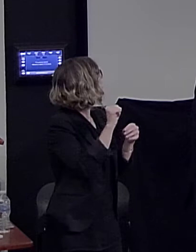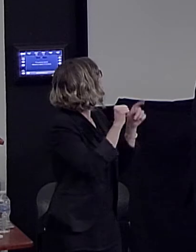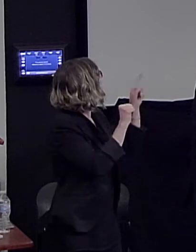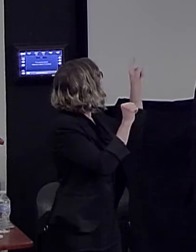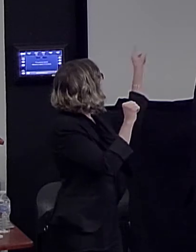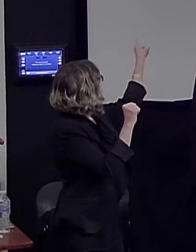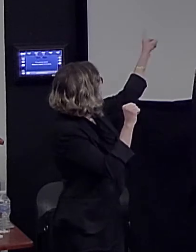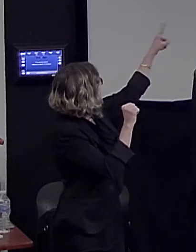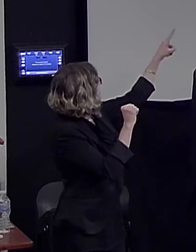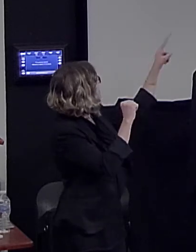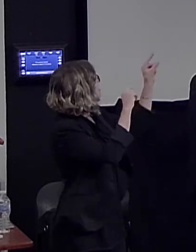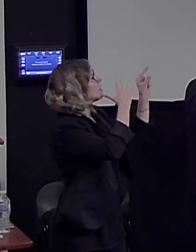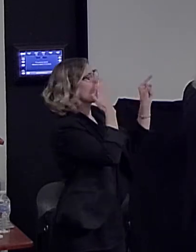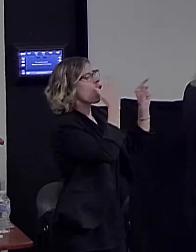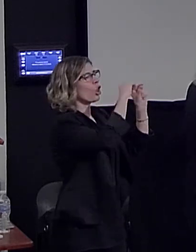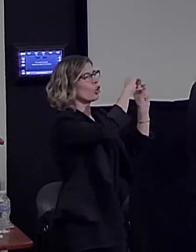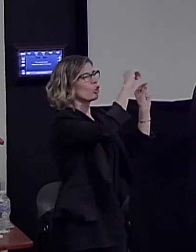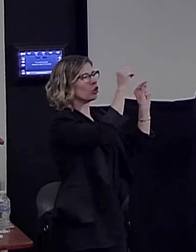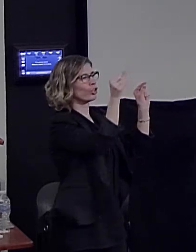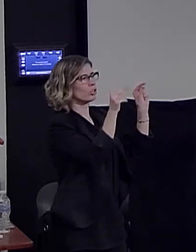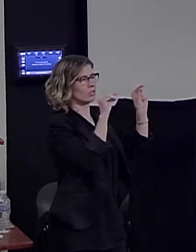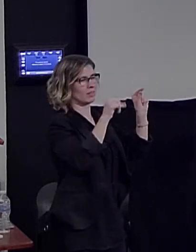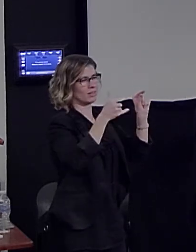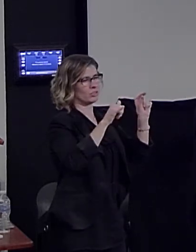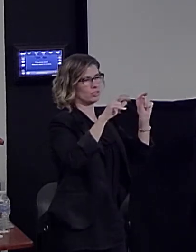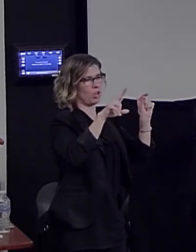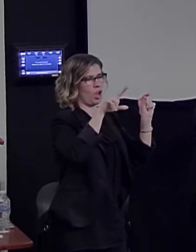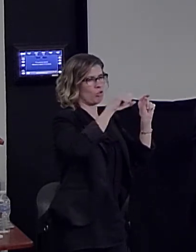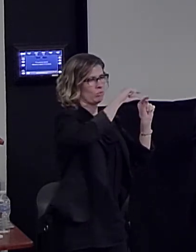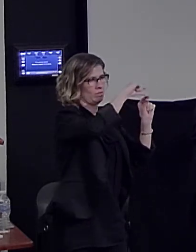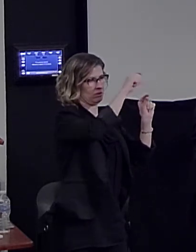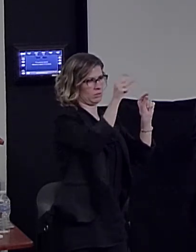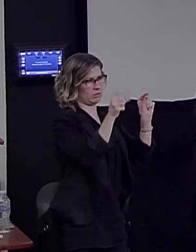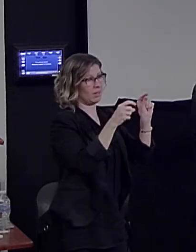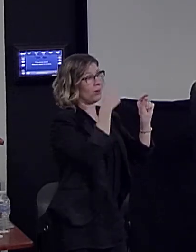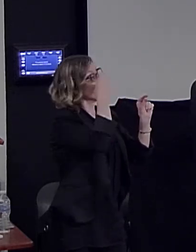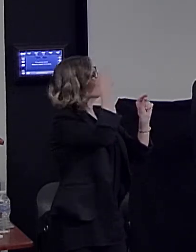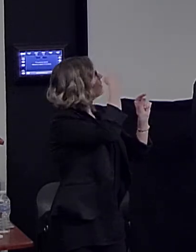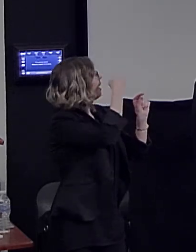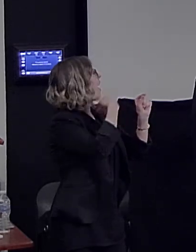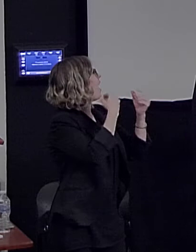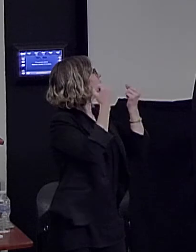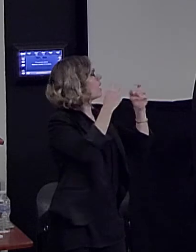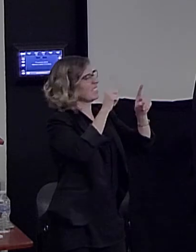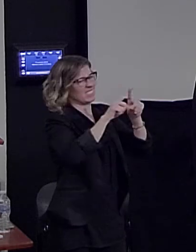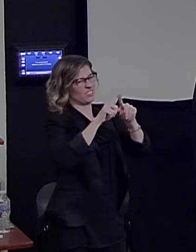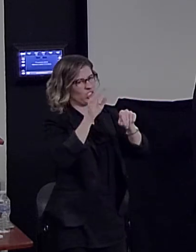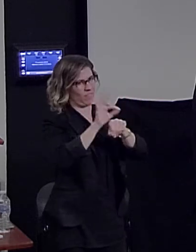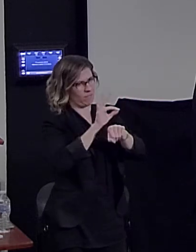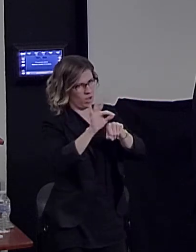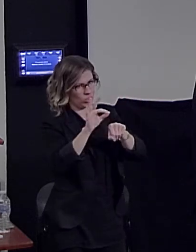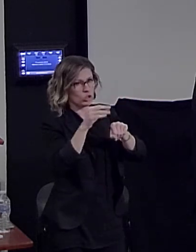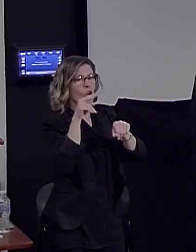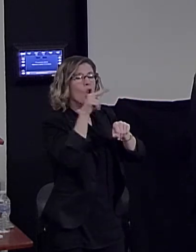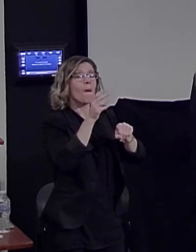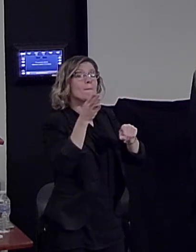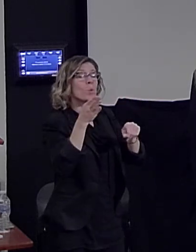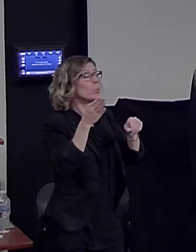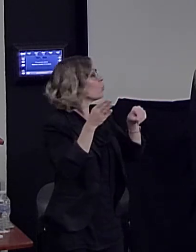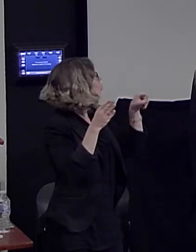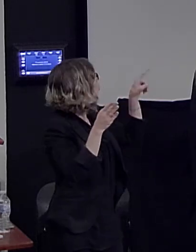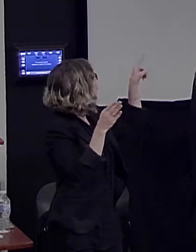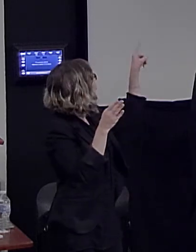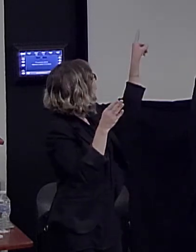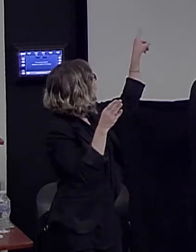gyrus which is in color. There are many different functions in this case, but look at the blue area